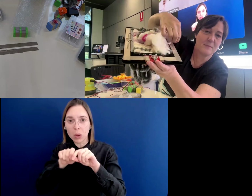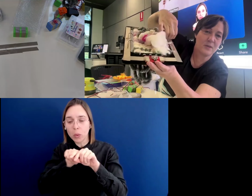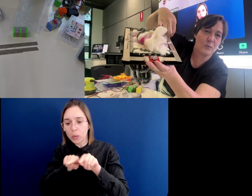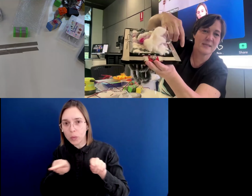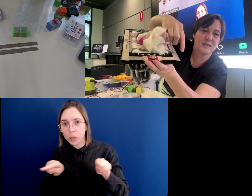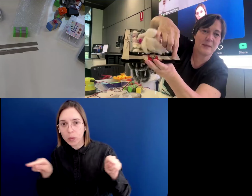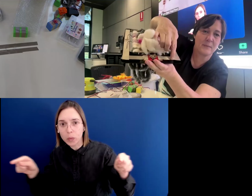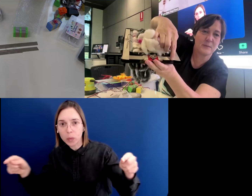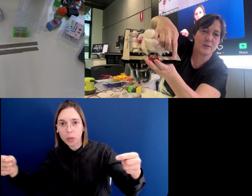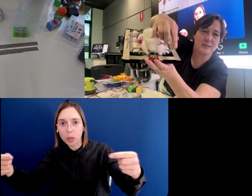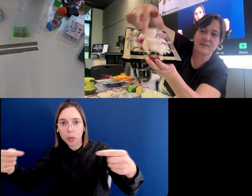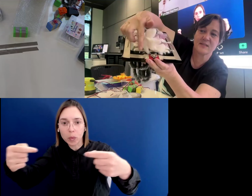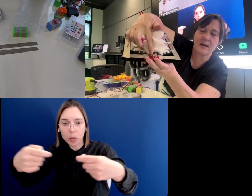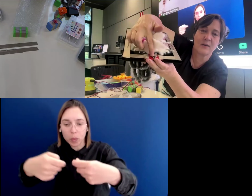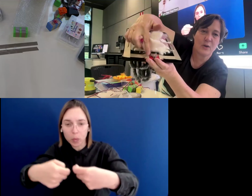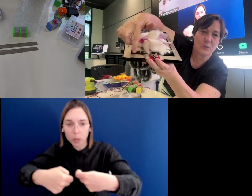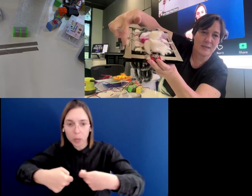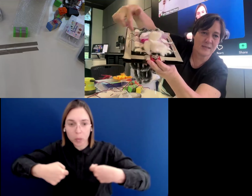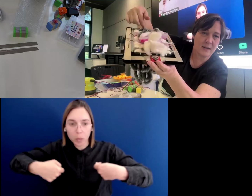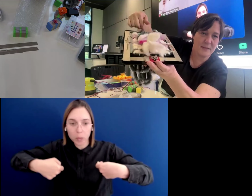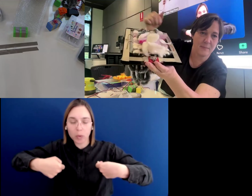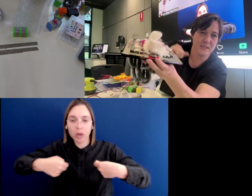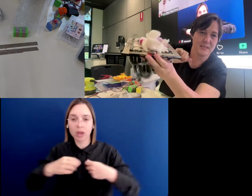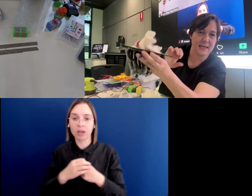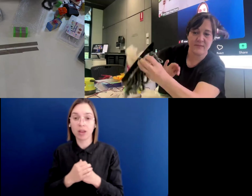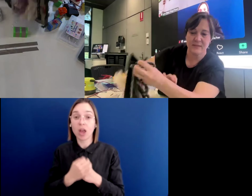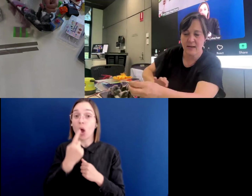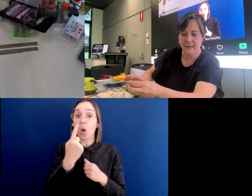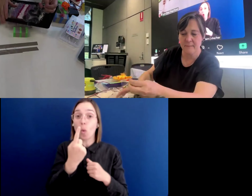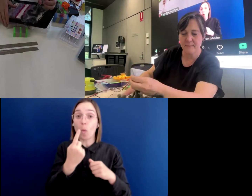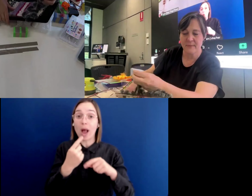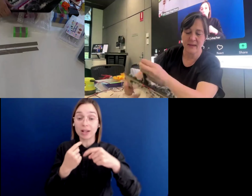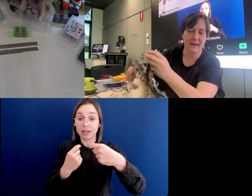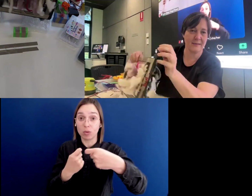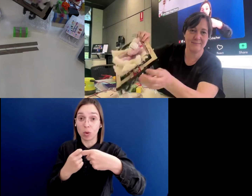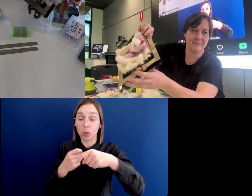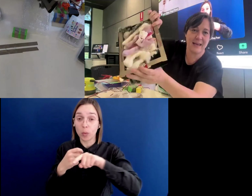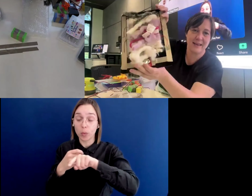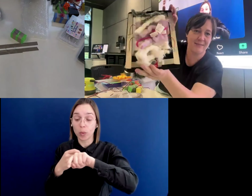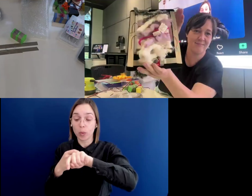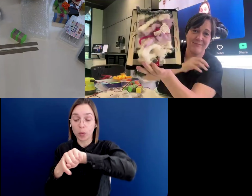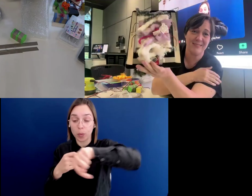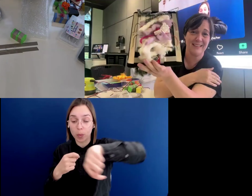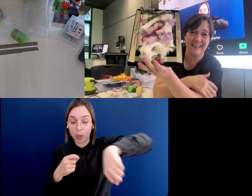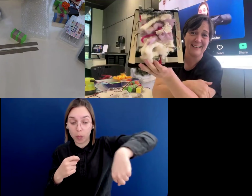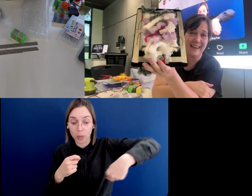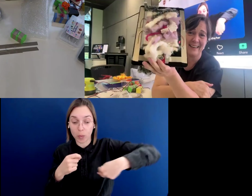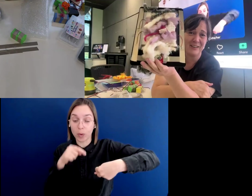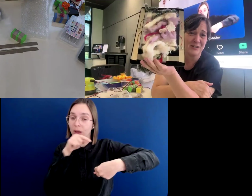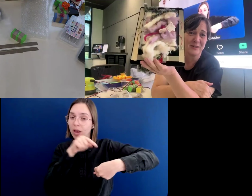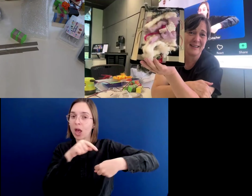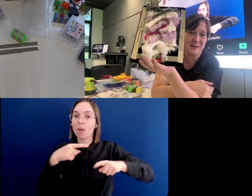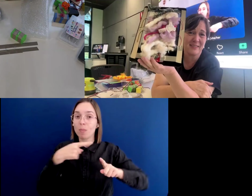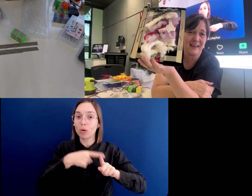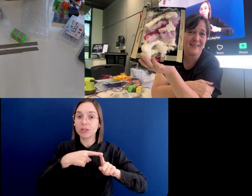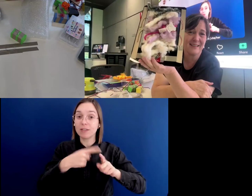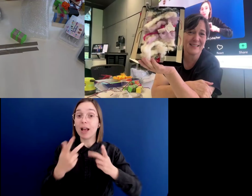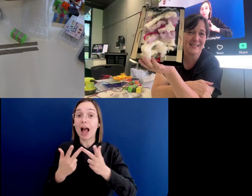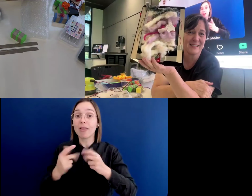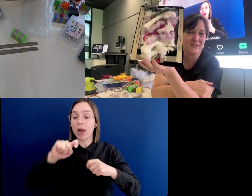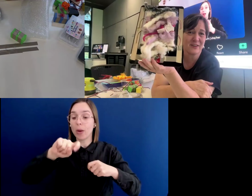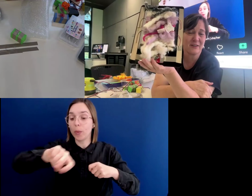This one side becomes your positive side, one side becomes your negative side. And yeah, you can do anything